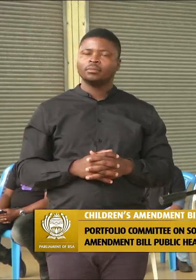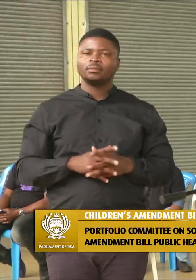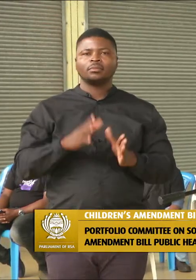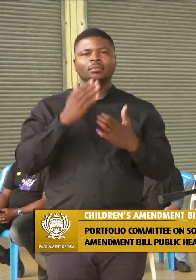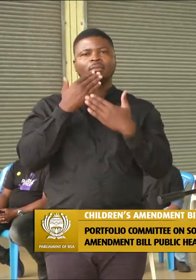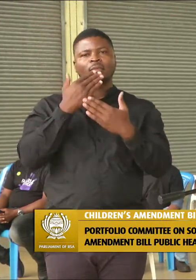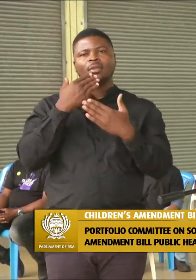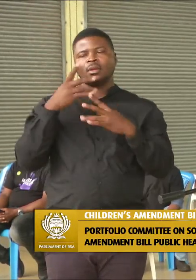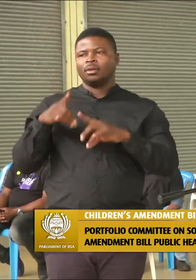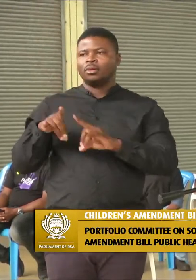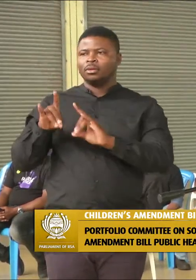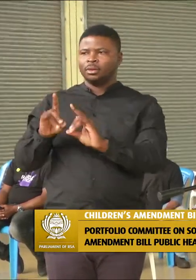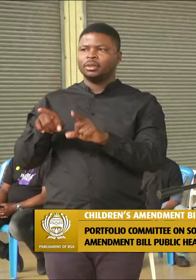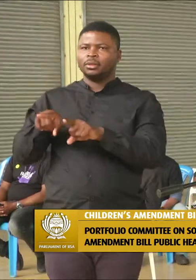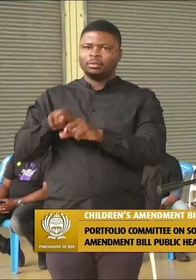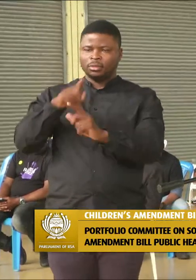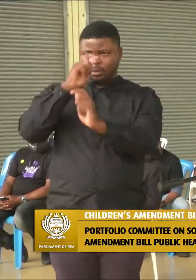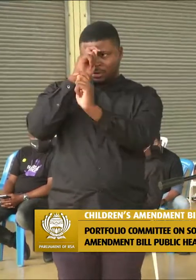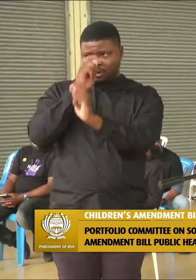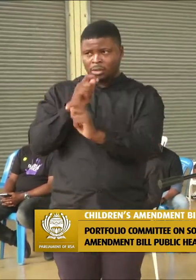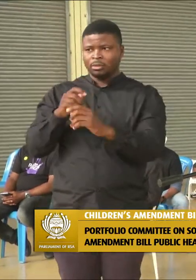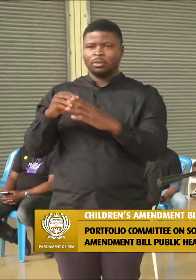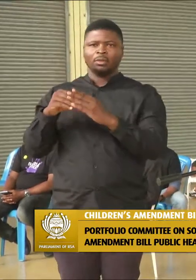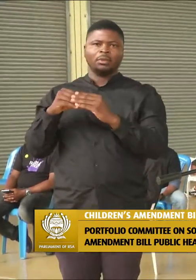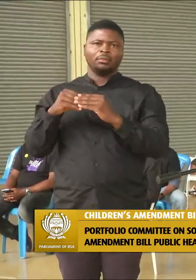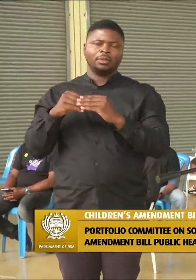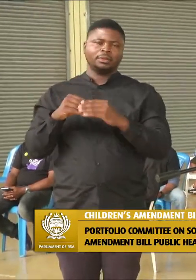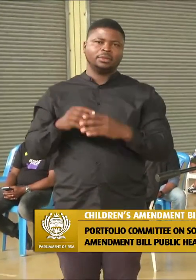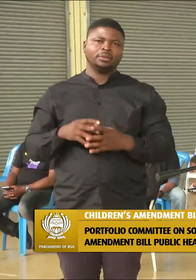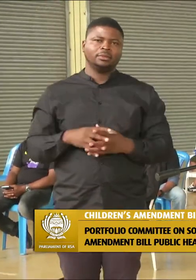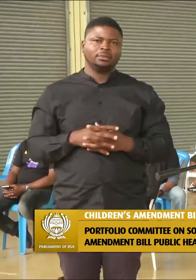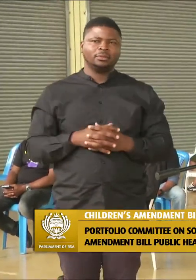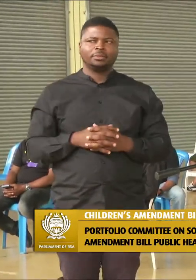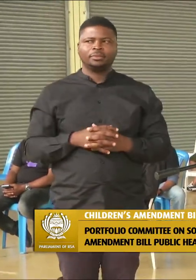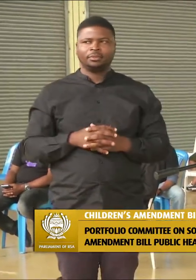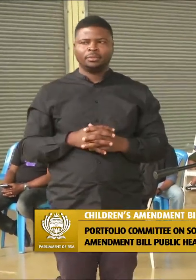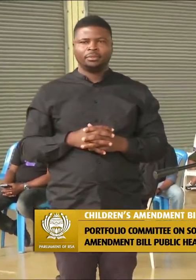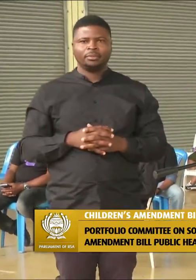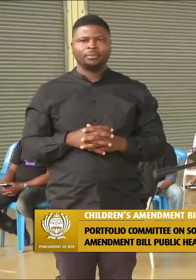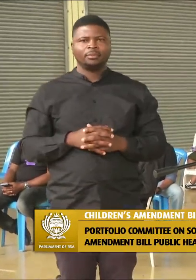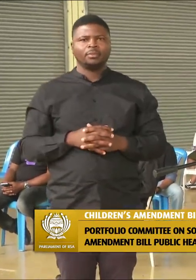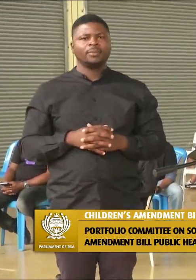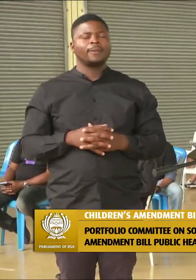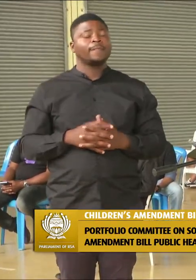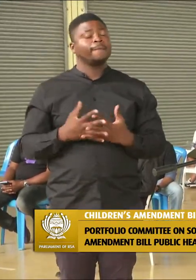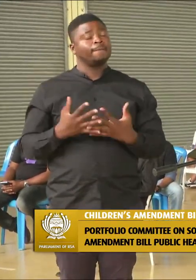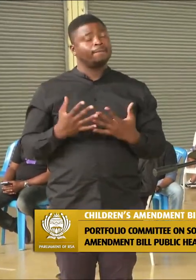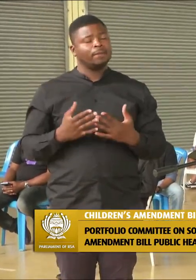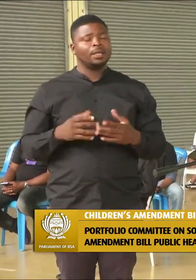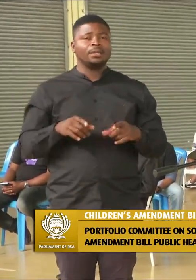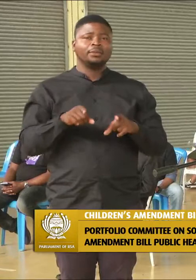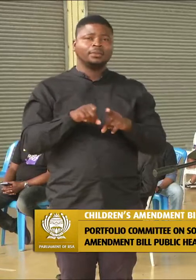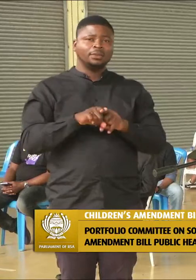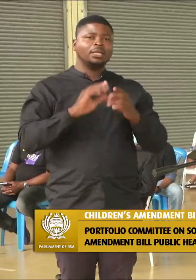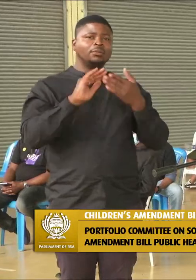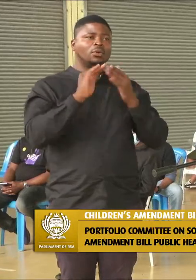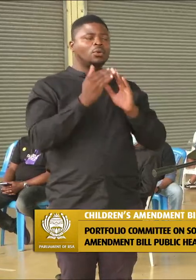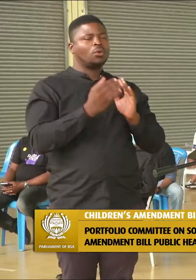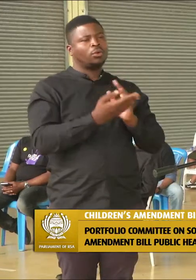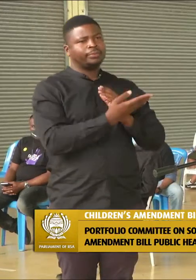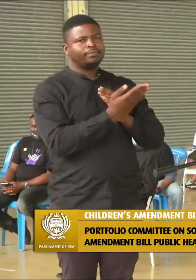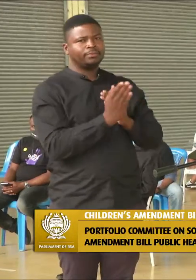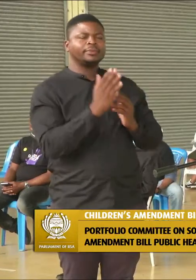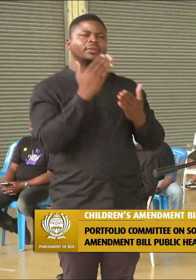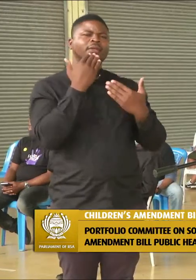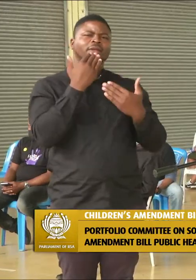Full members, Ngibonga kakhulu sihlalo ohloniphekile nani malunga ahloniphekile. nomphakathi wonke siyabonga kakhulu. And also